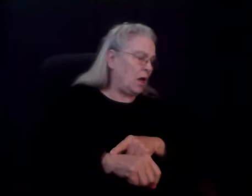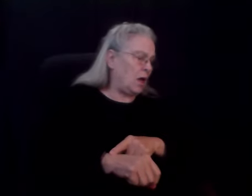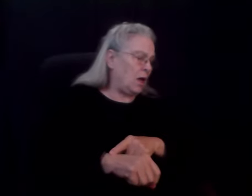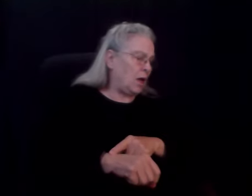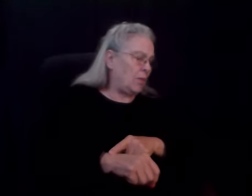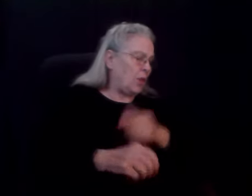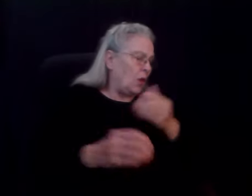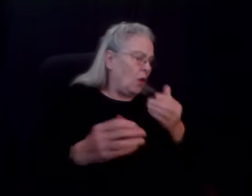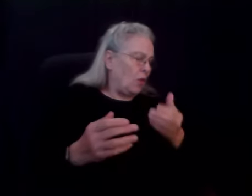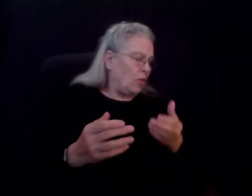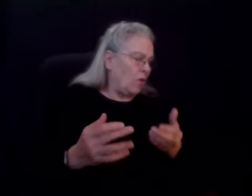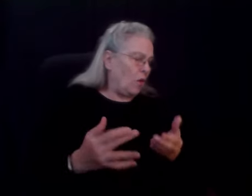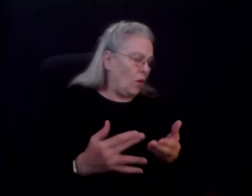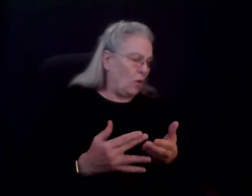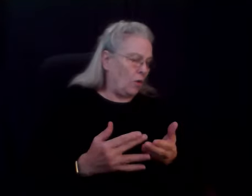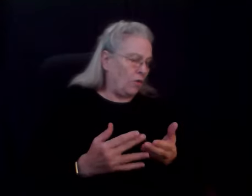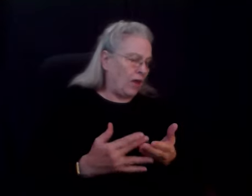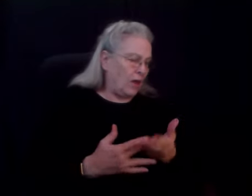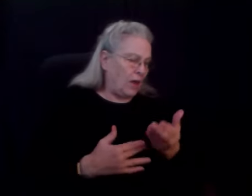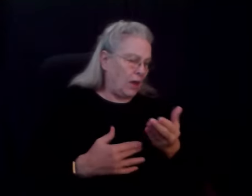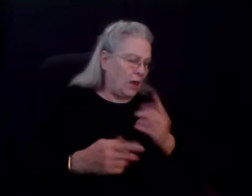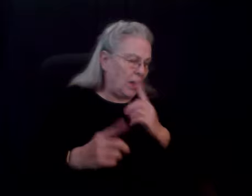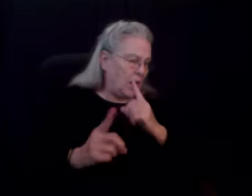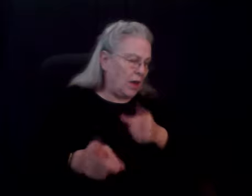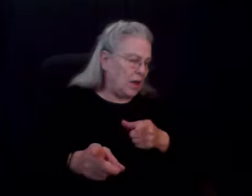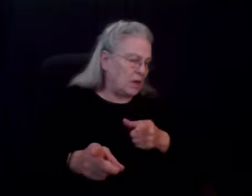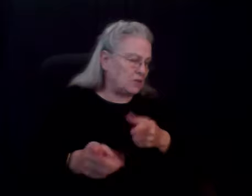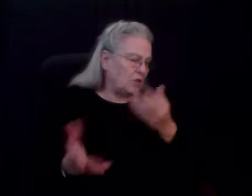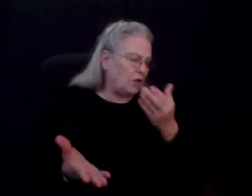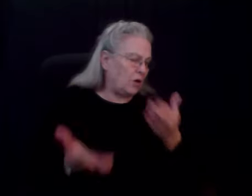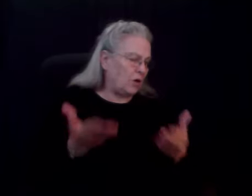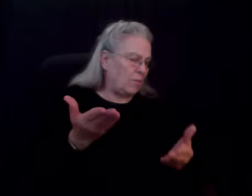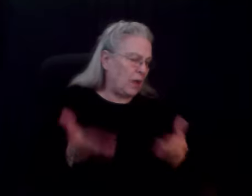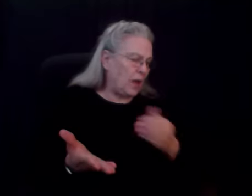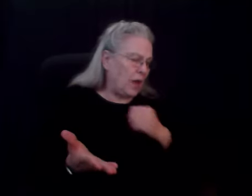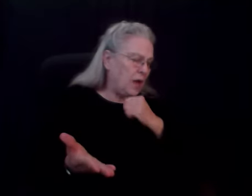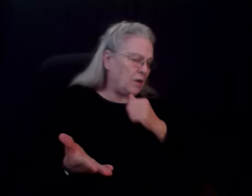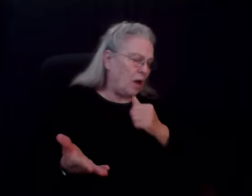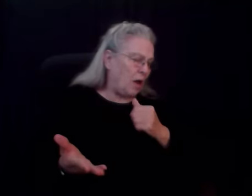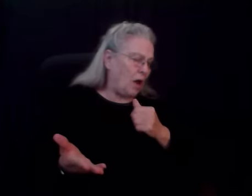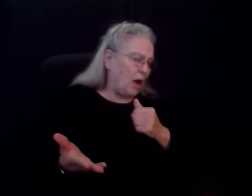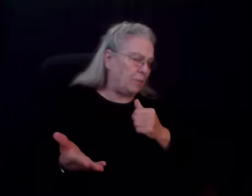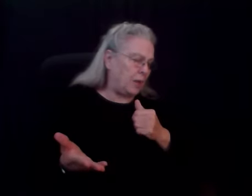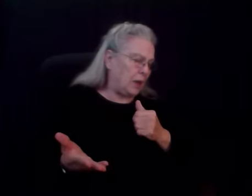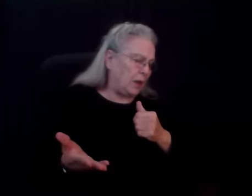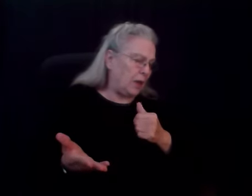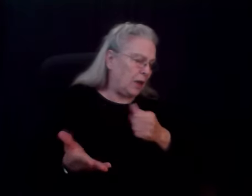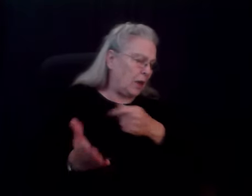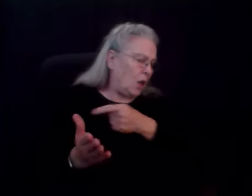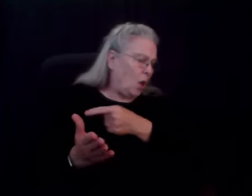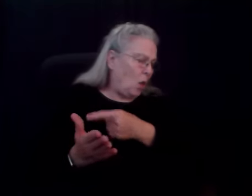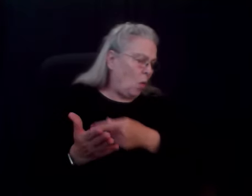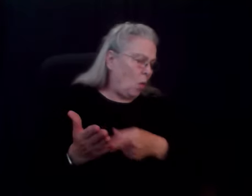time. Though the answer may not be